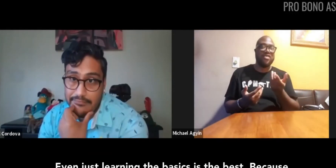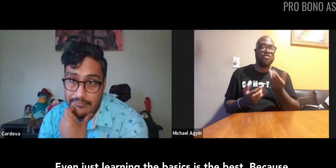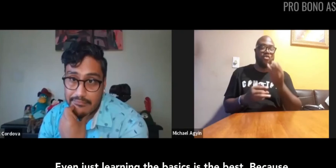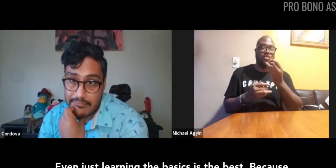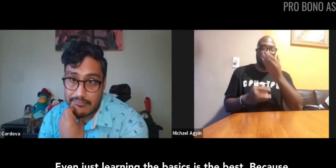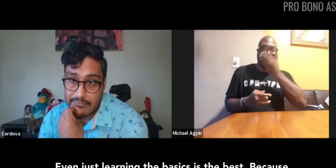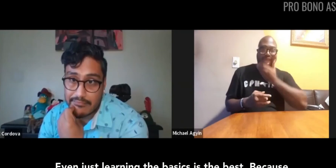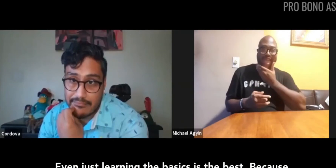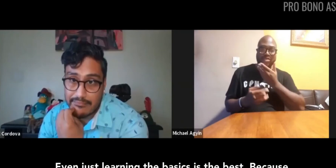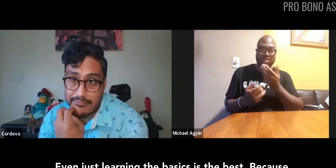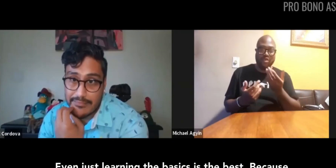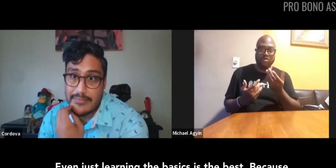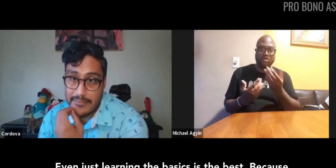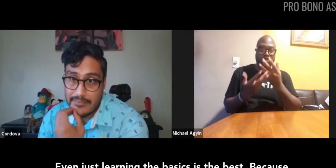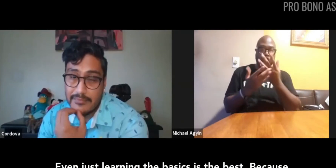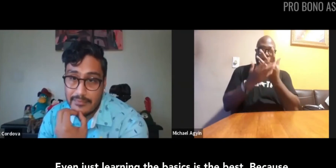Even just learning the basics is the best.